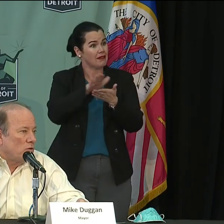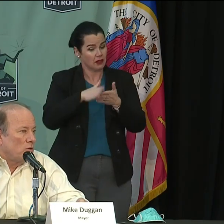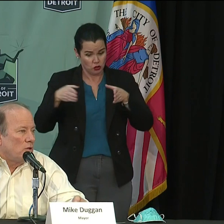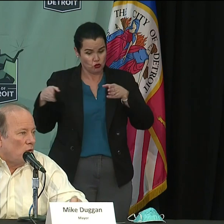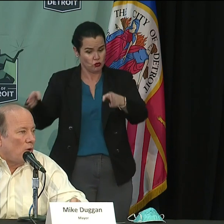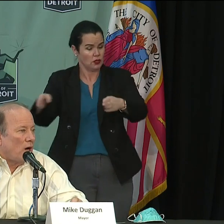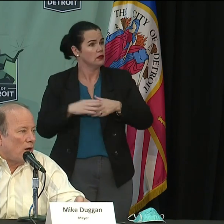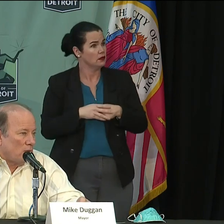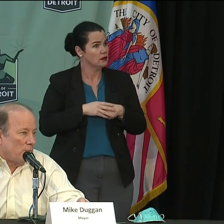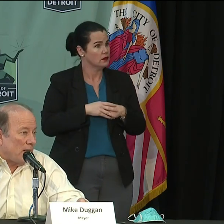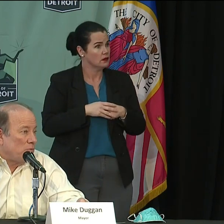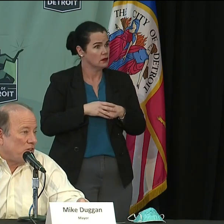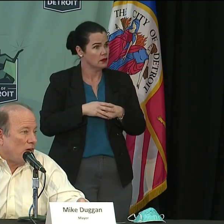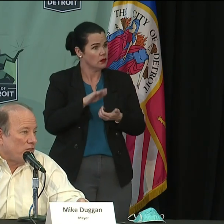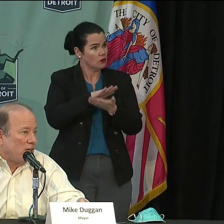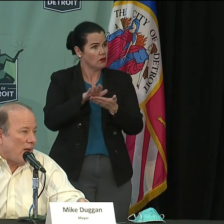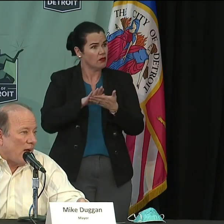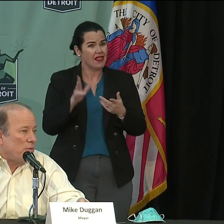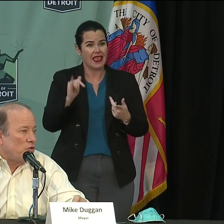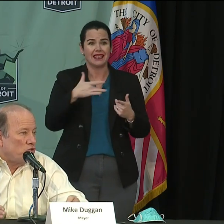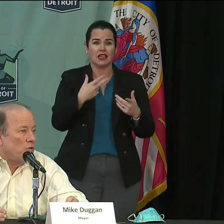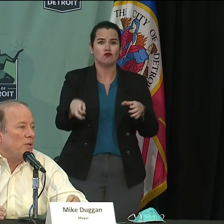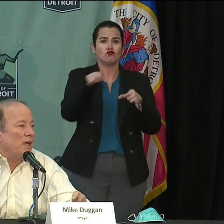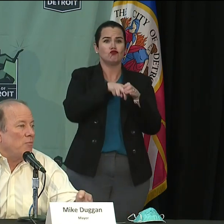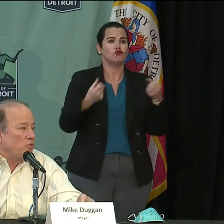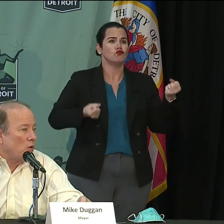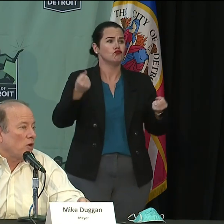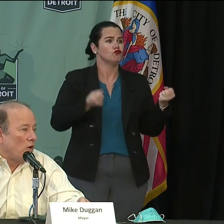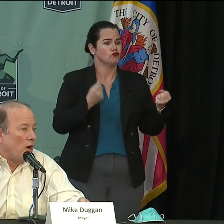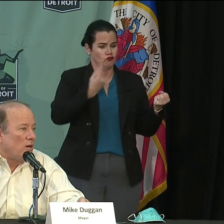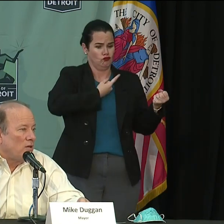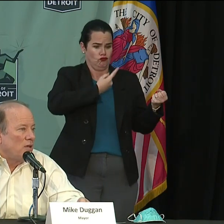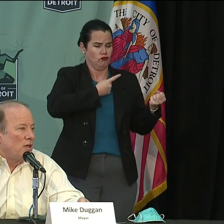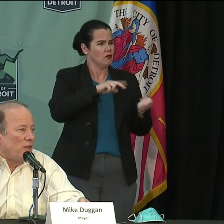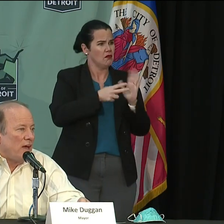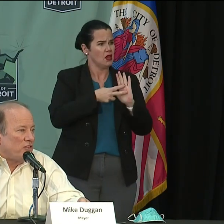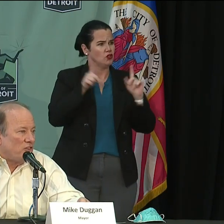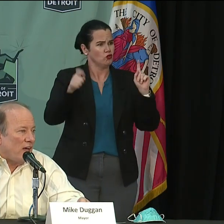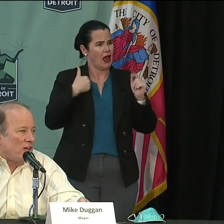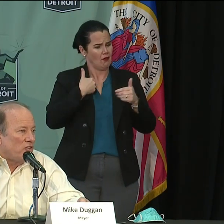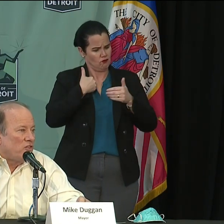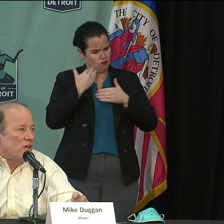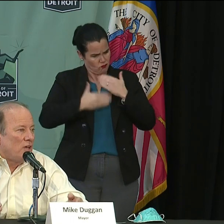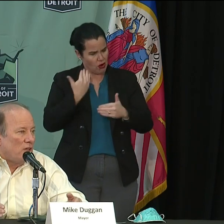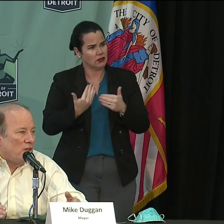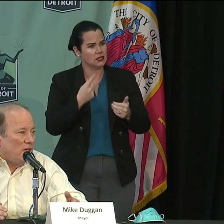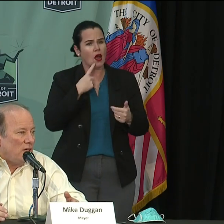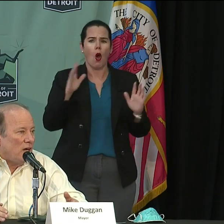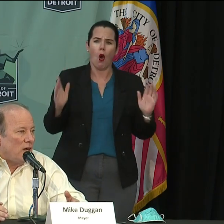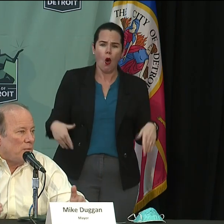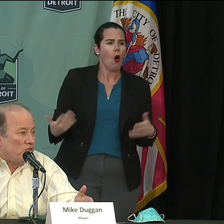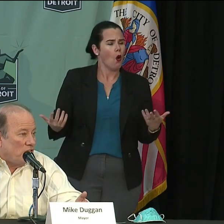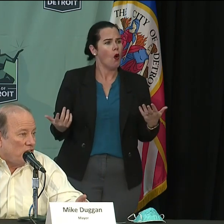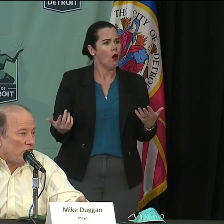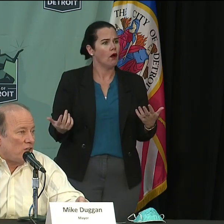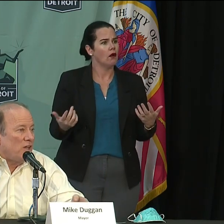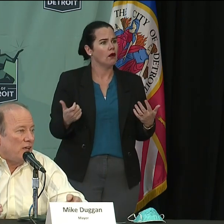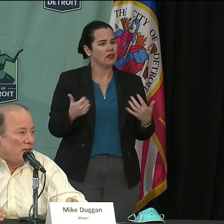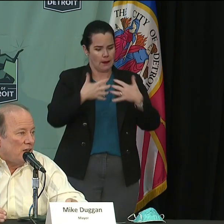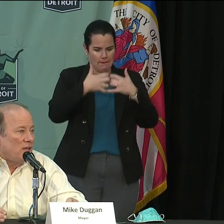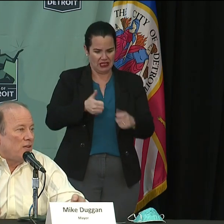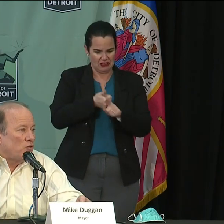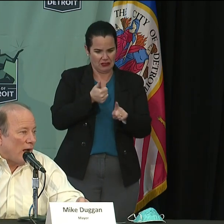sweepers who are by themselves in a cab, there should be a protocol that says the machines